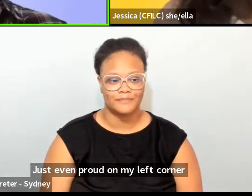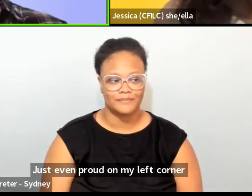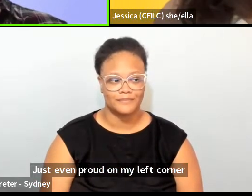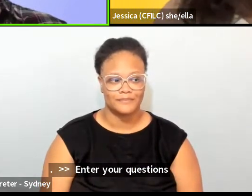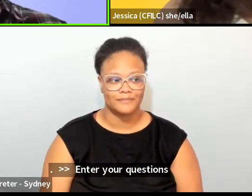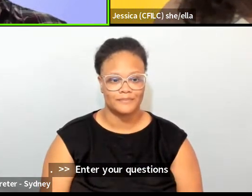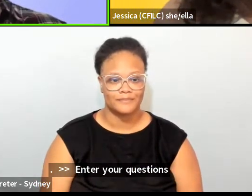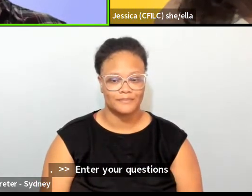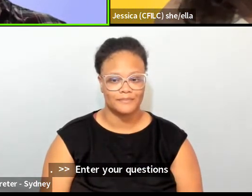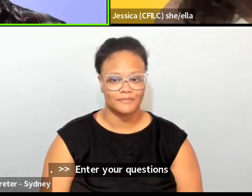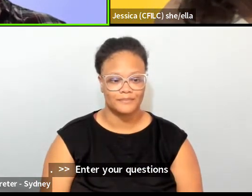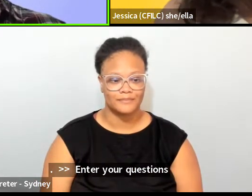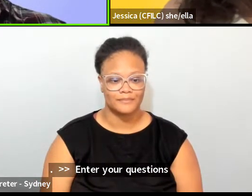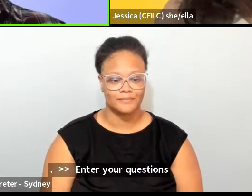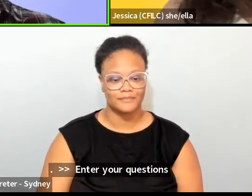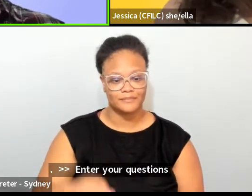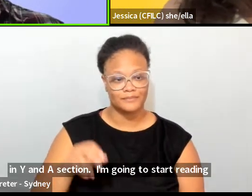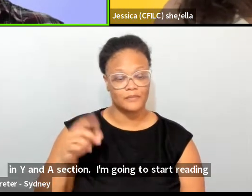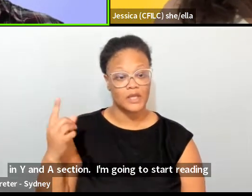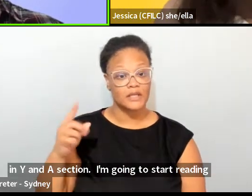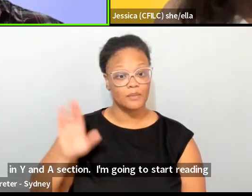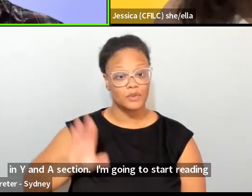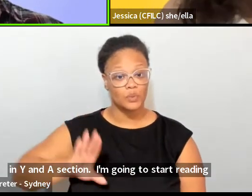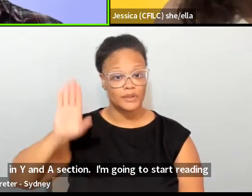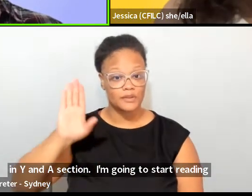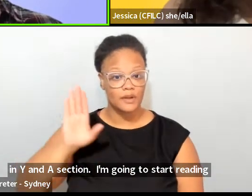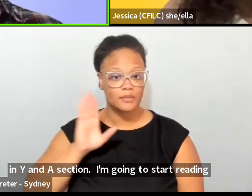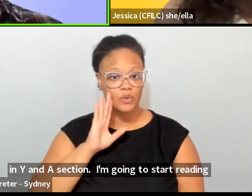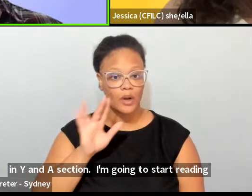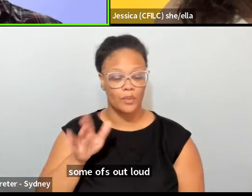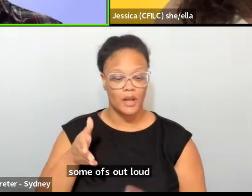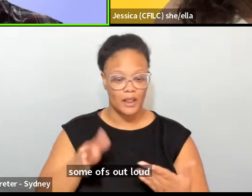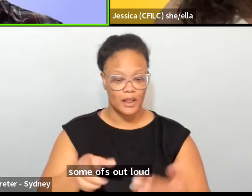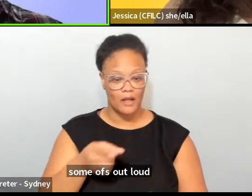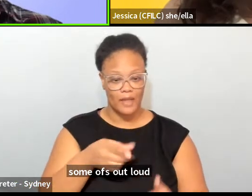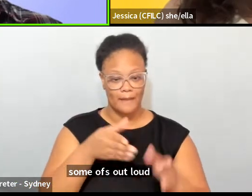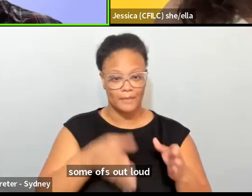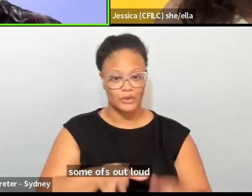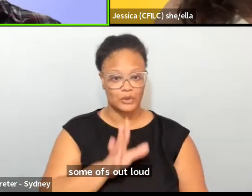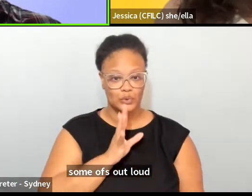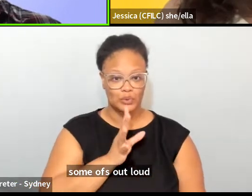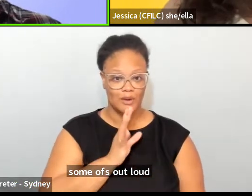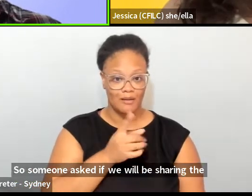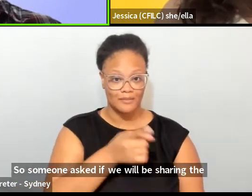Thank you, Jessica. And we have someone raising their hand. I'm going to allow them to talk.